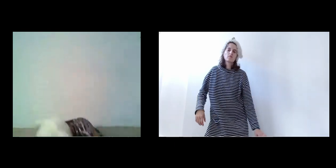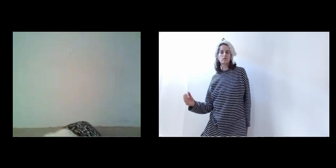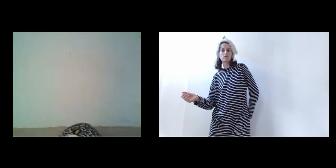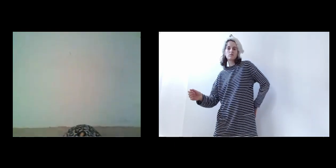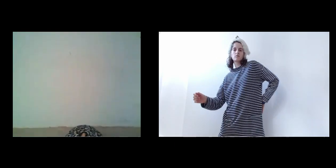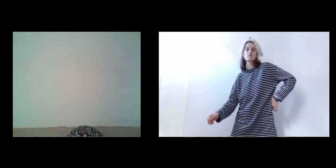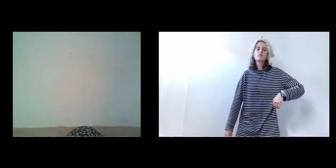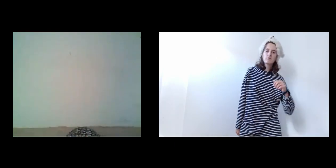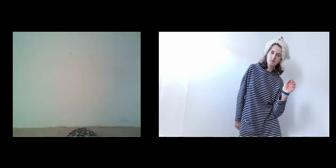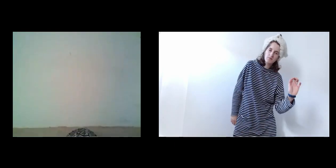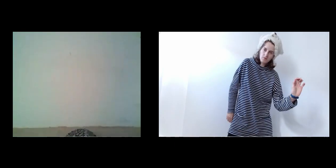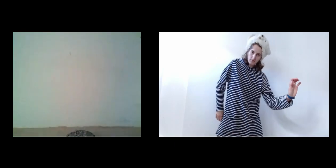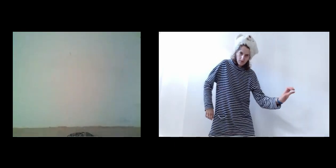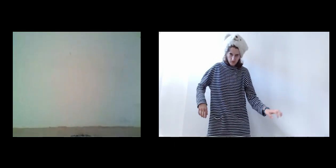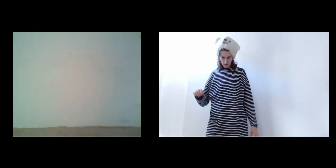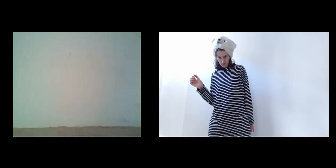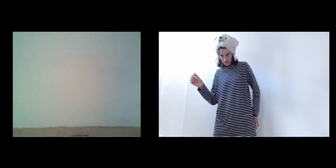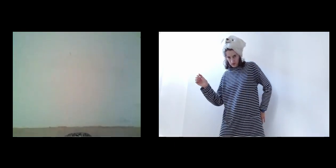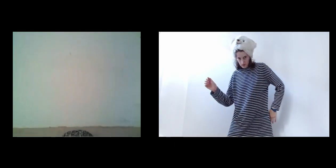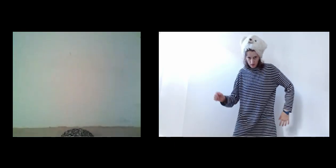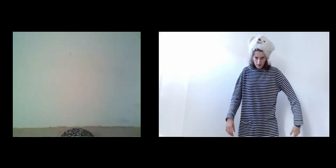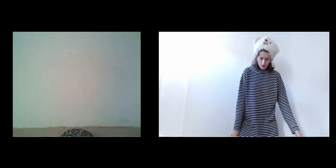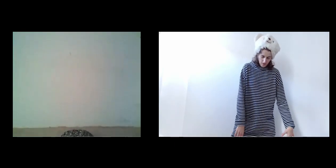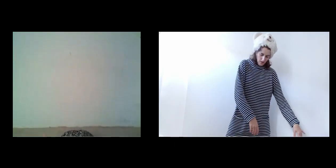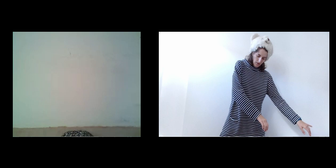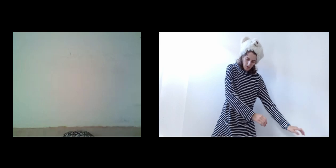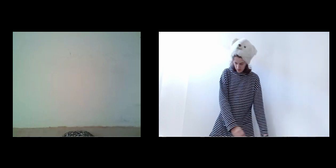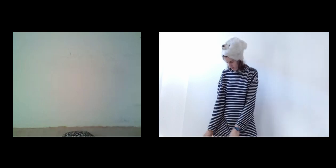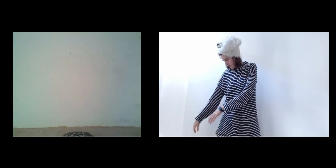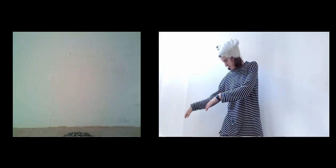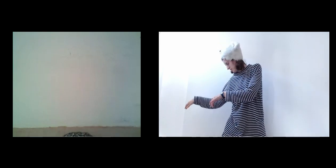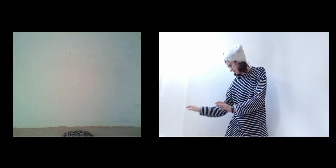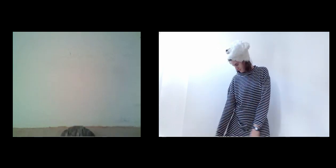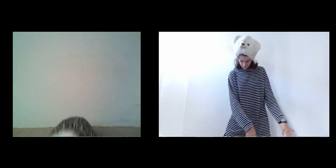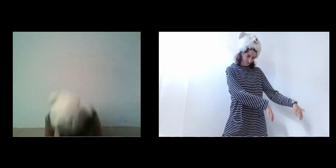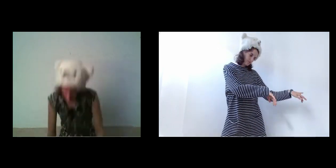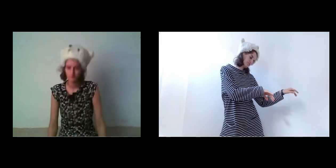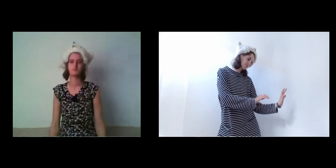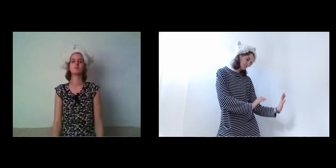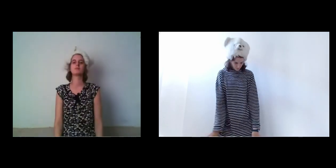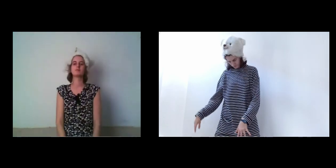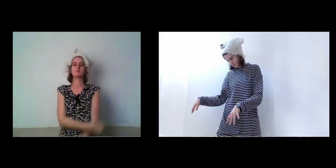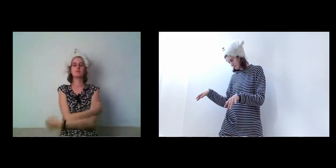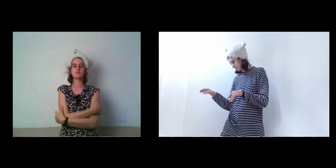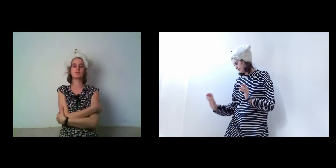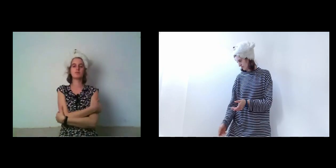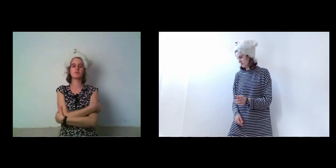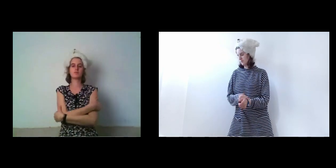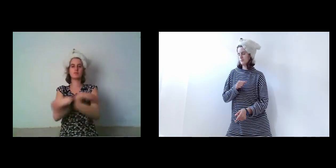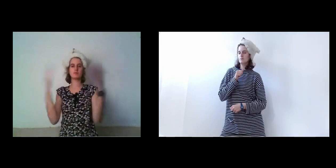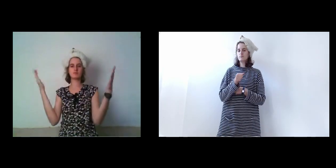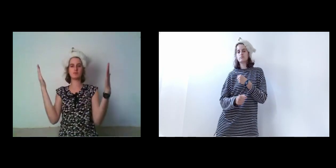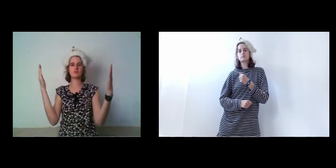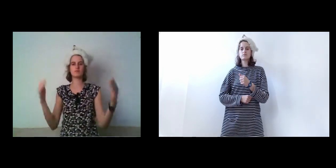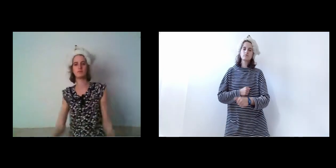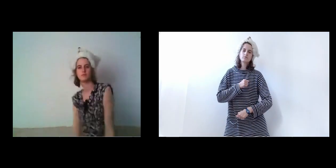Don't let yourself be lost Bye.